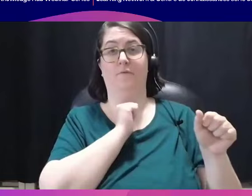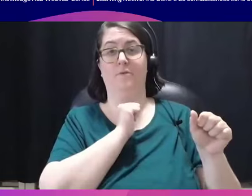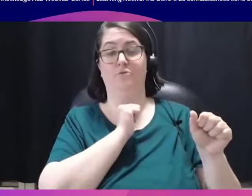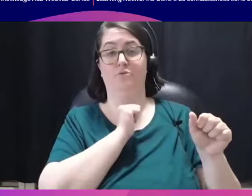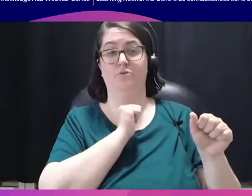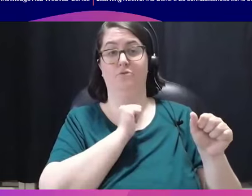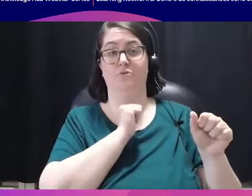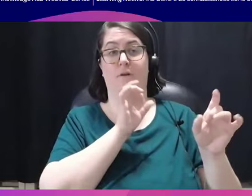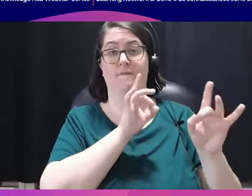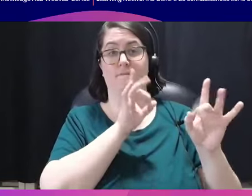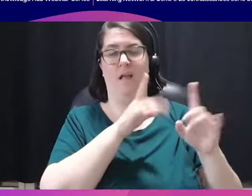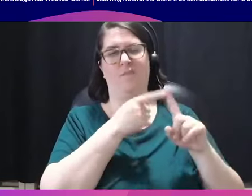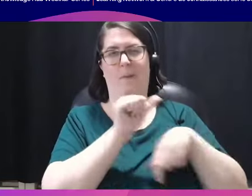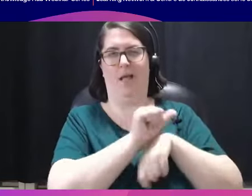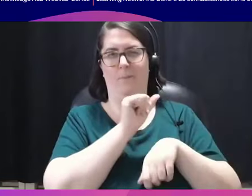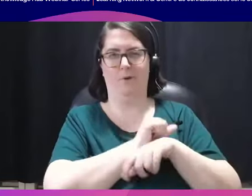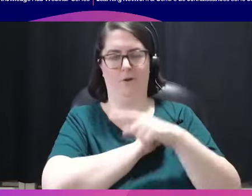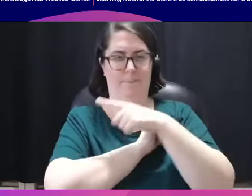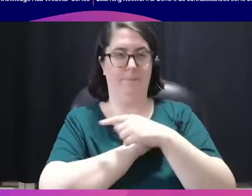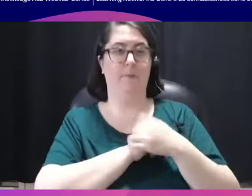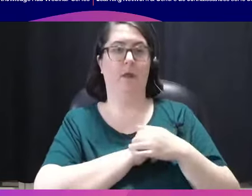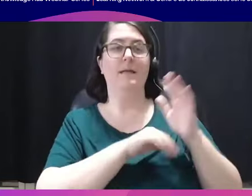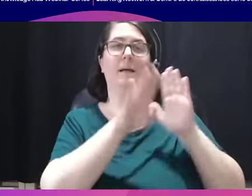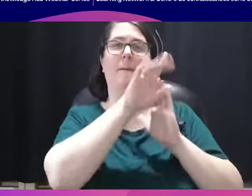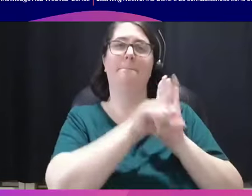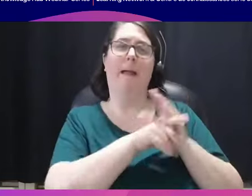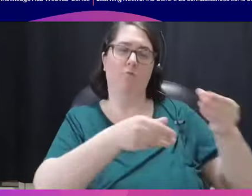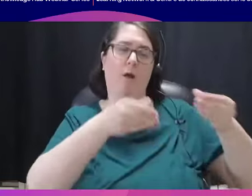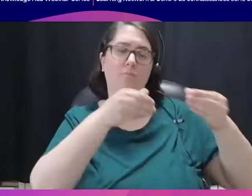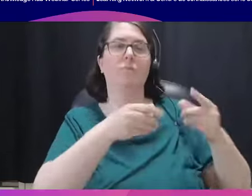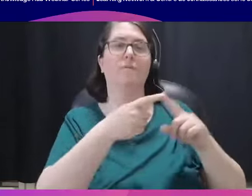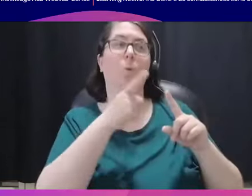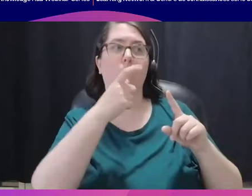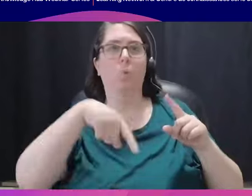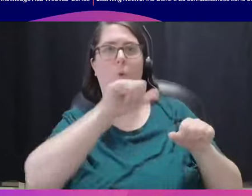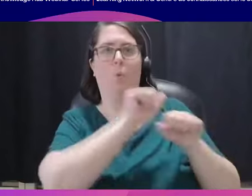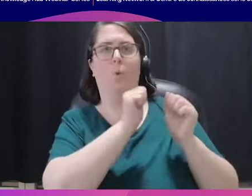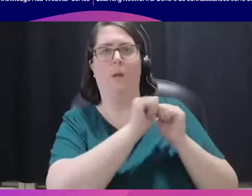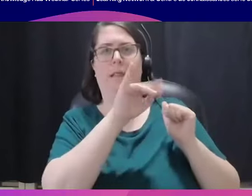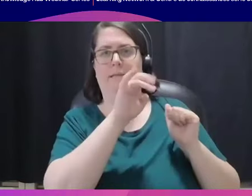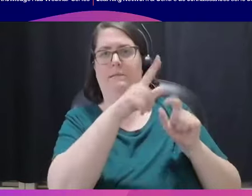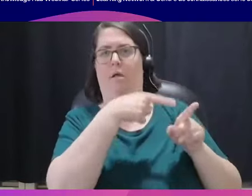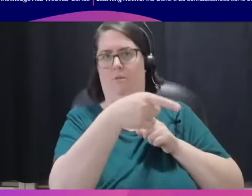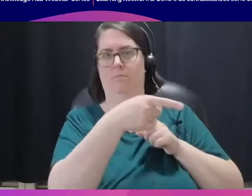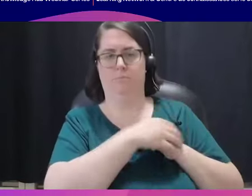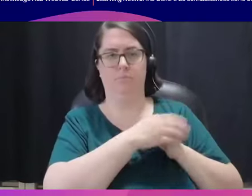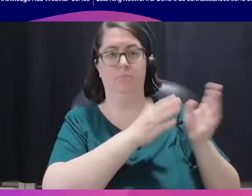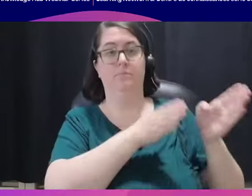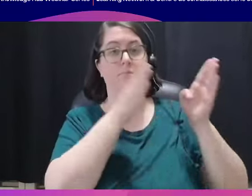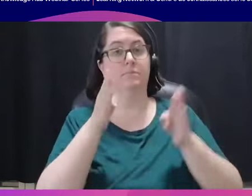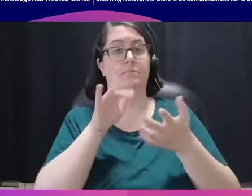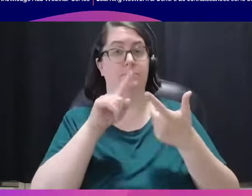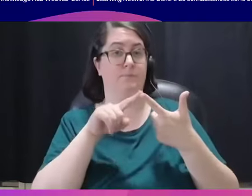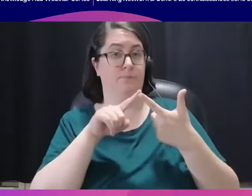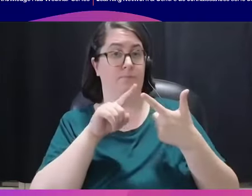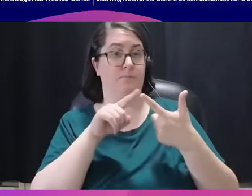Alberta. It is a backgrounder for practitioners working with incels specifically. The second one is a